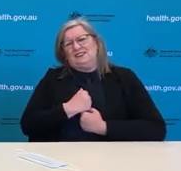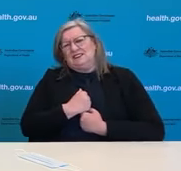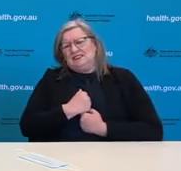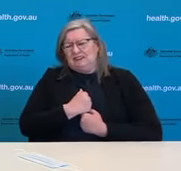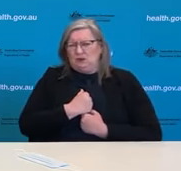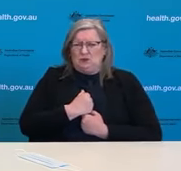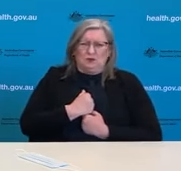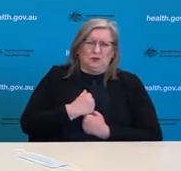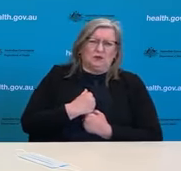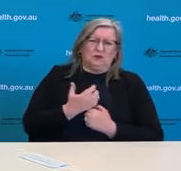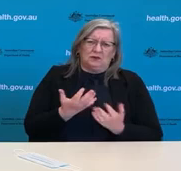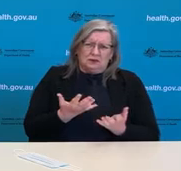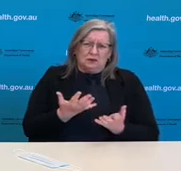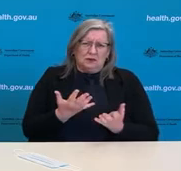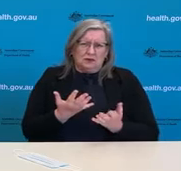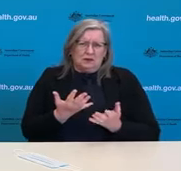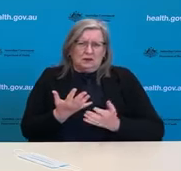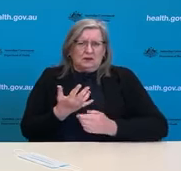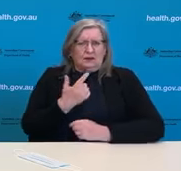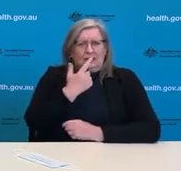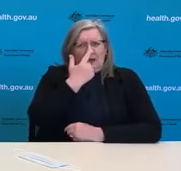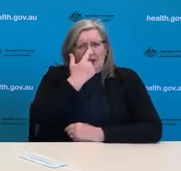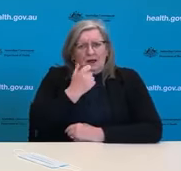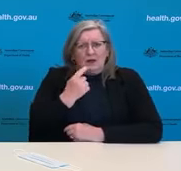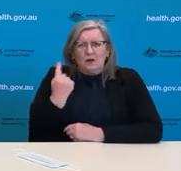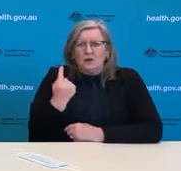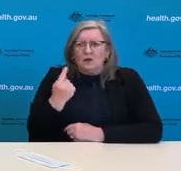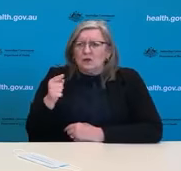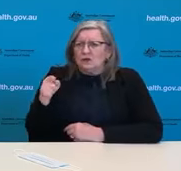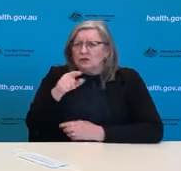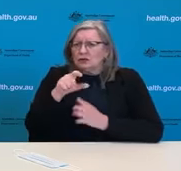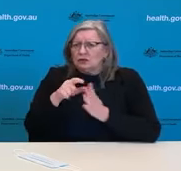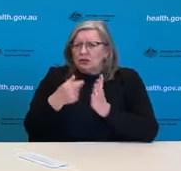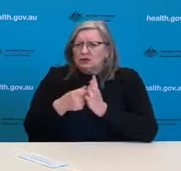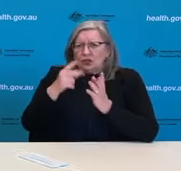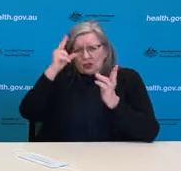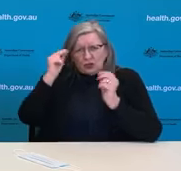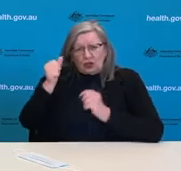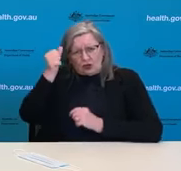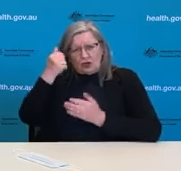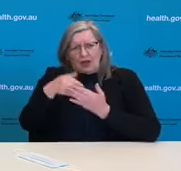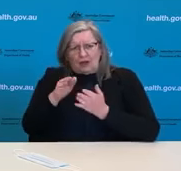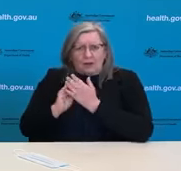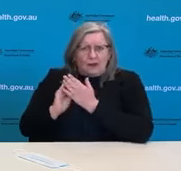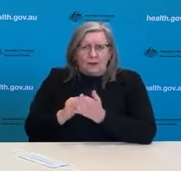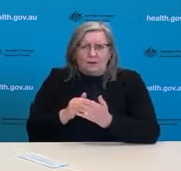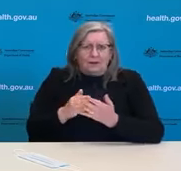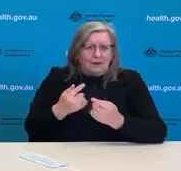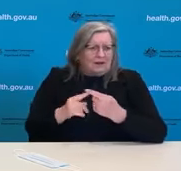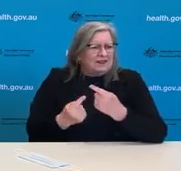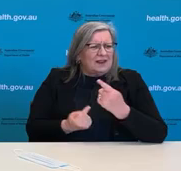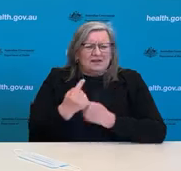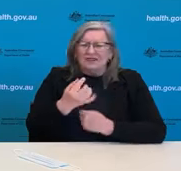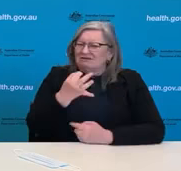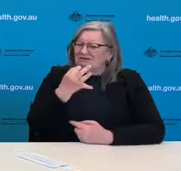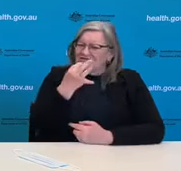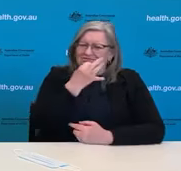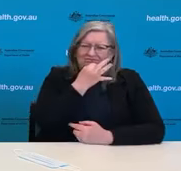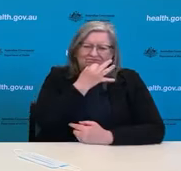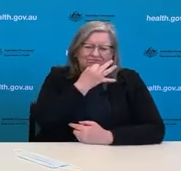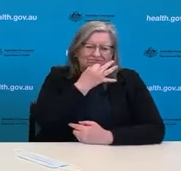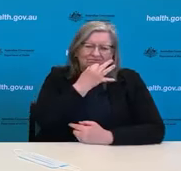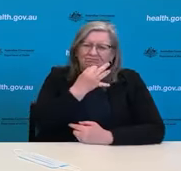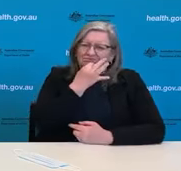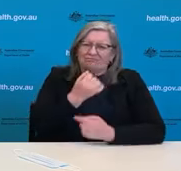administering the vaccines know how to manage this condition. So in the very rare times that this occurs, it's able